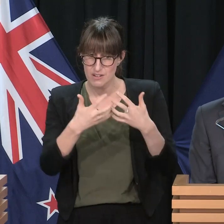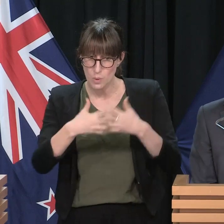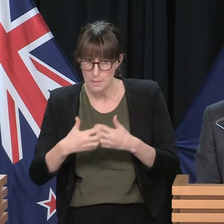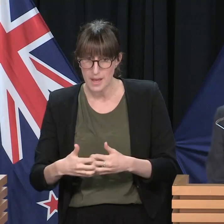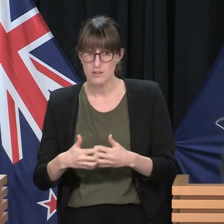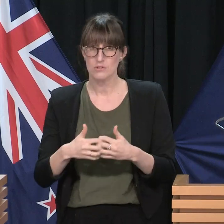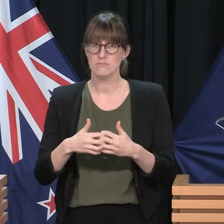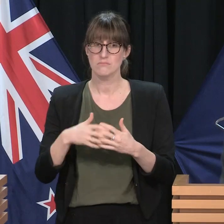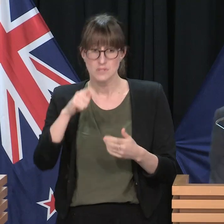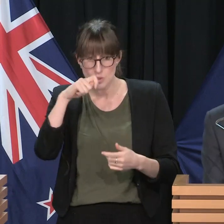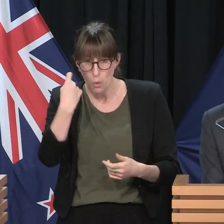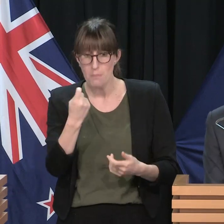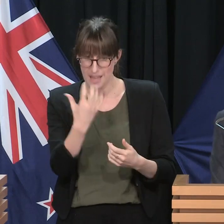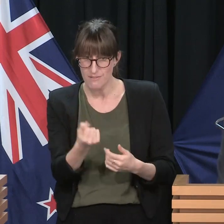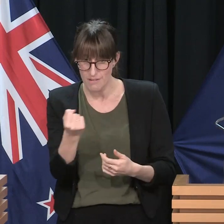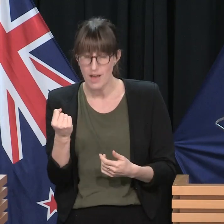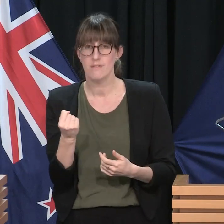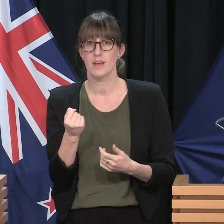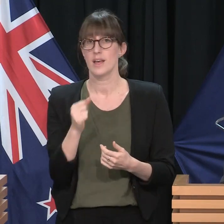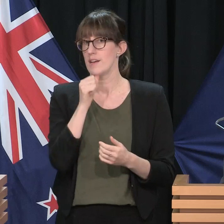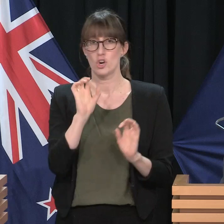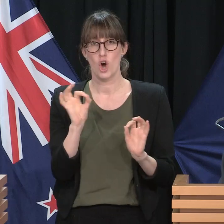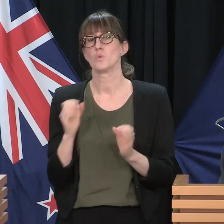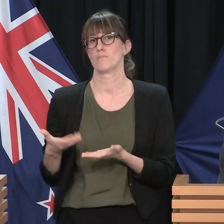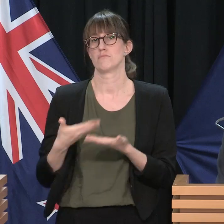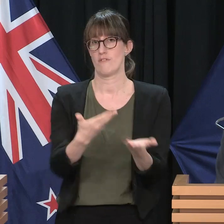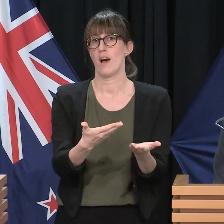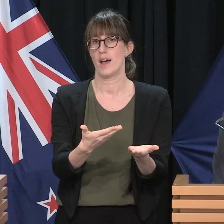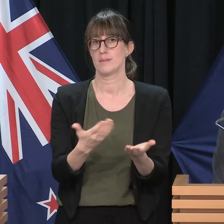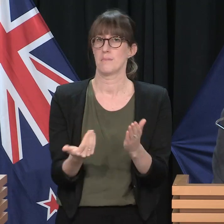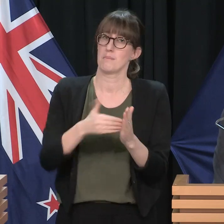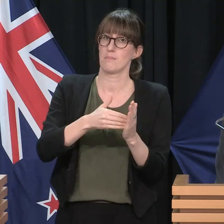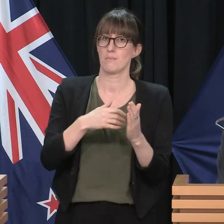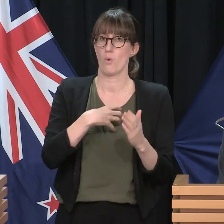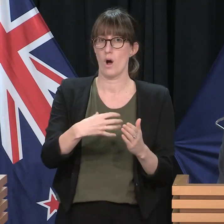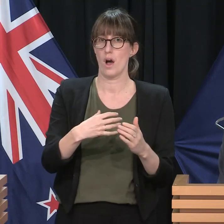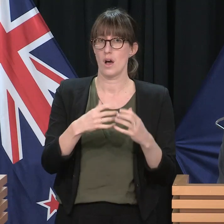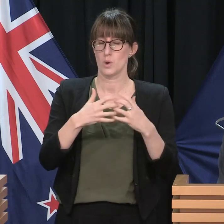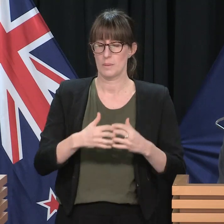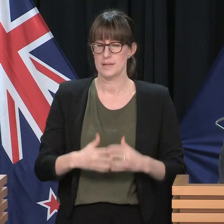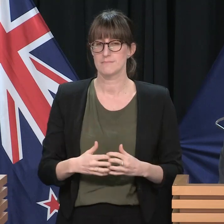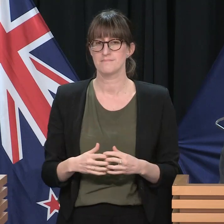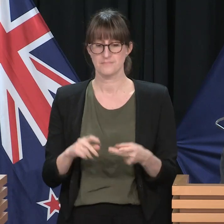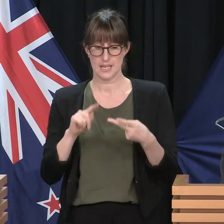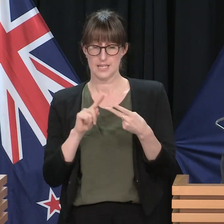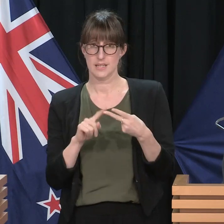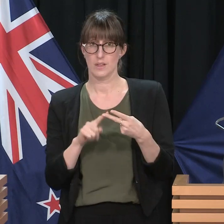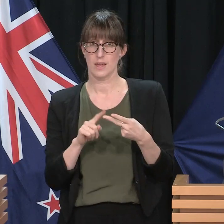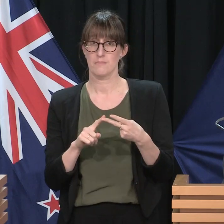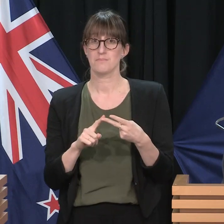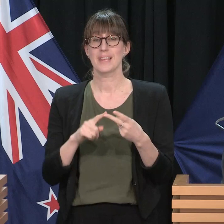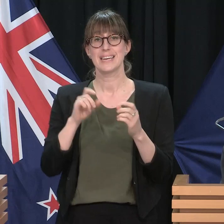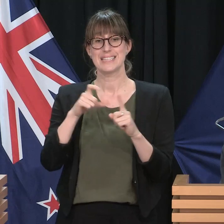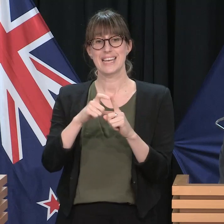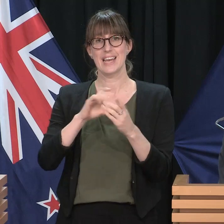then address those barriers. The second area of focus is working with the district health boards to ensure testing remains